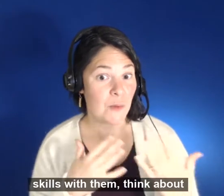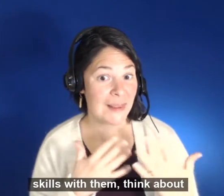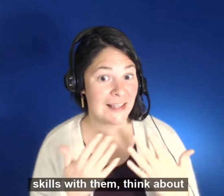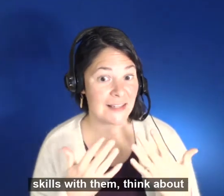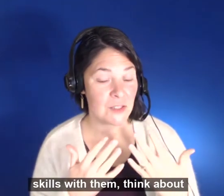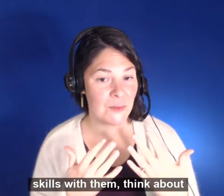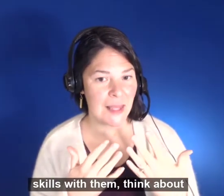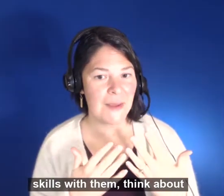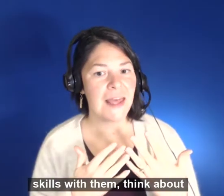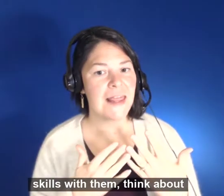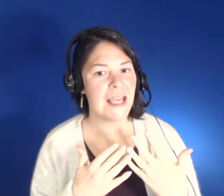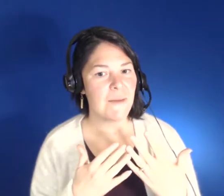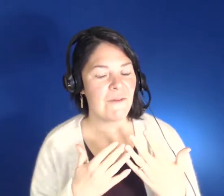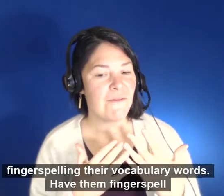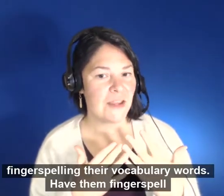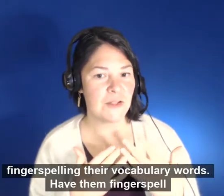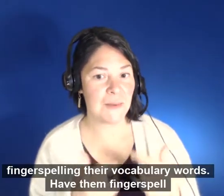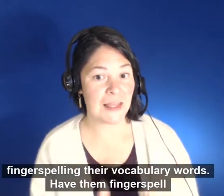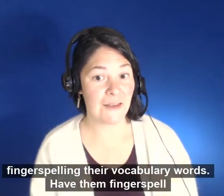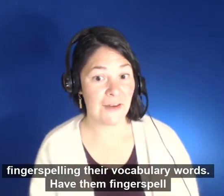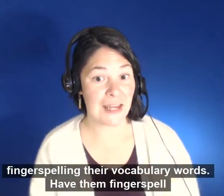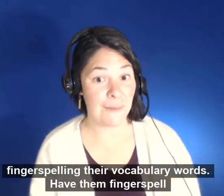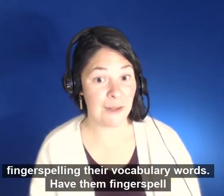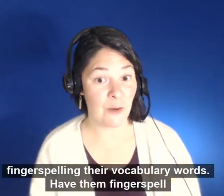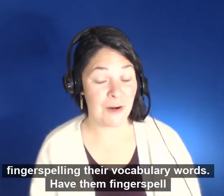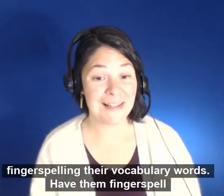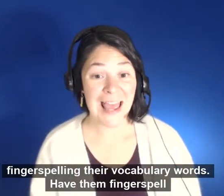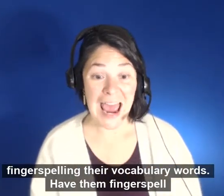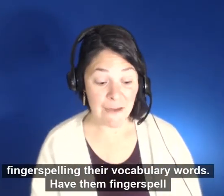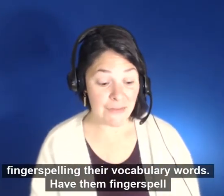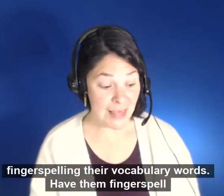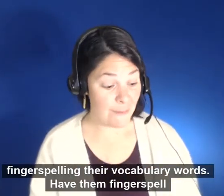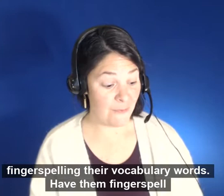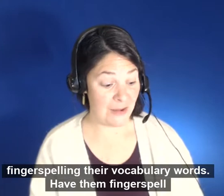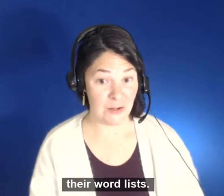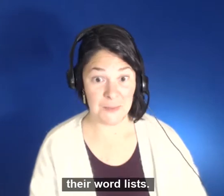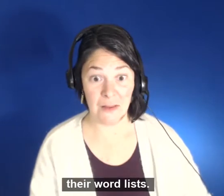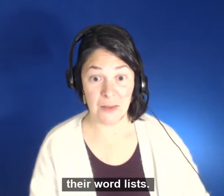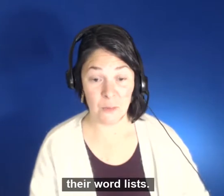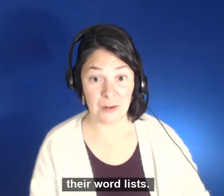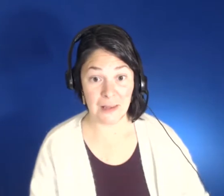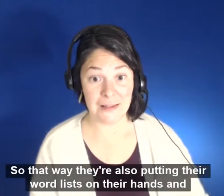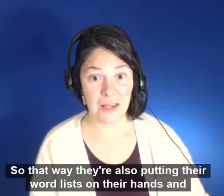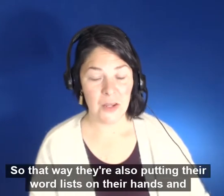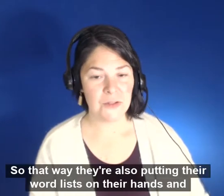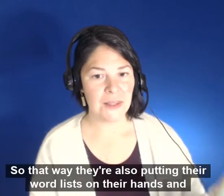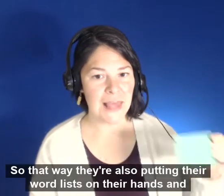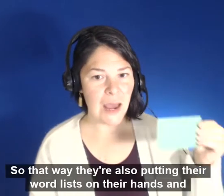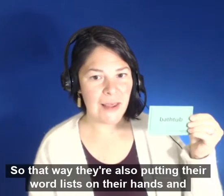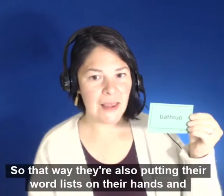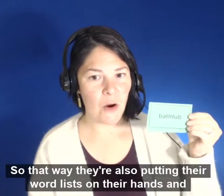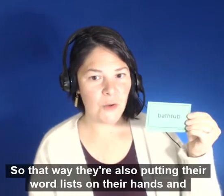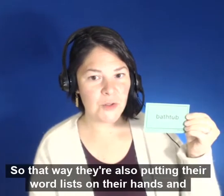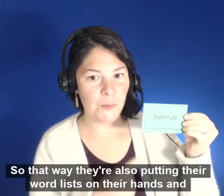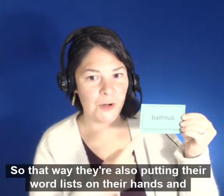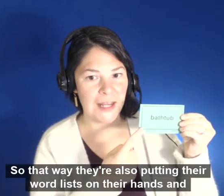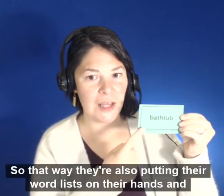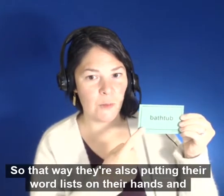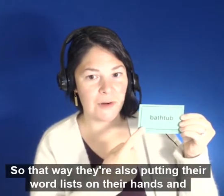with these skills with them, think about fingerspelling their vocabulary words. Have them fingerspell their word list so that way they're also putting their word